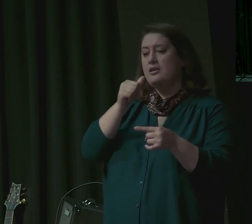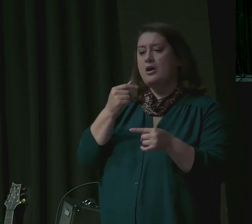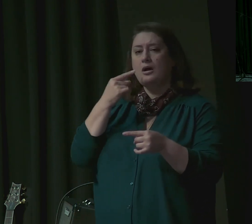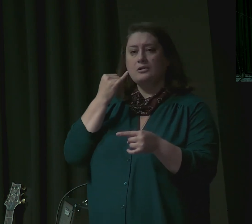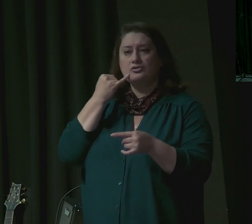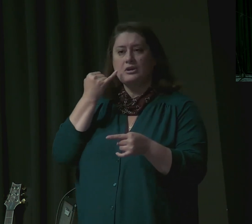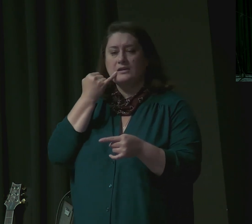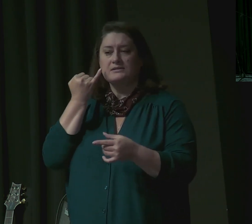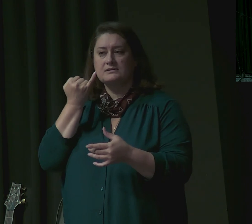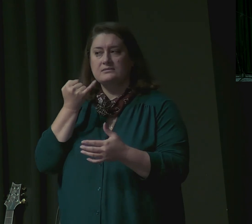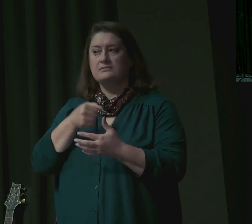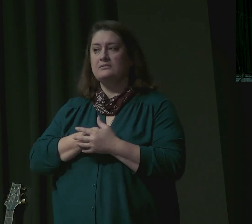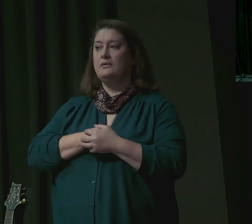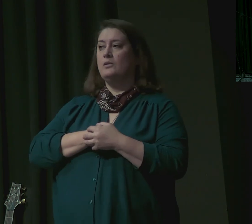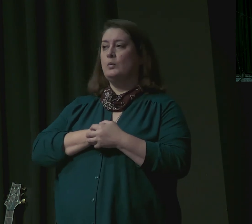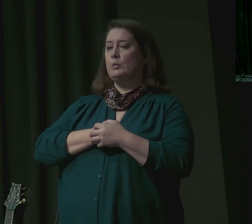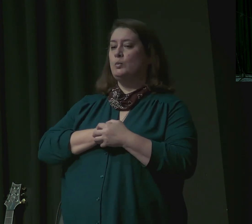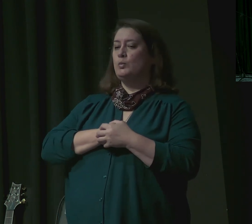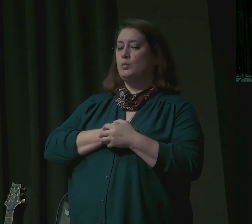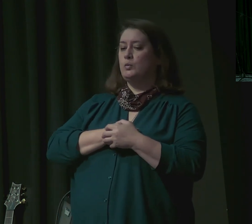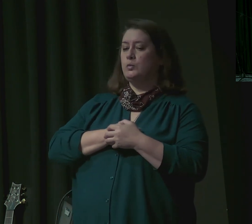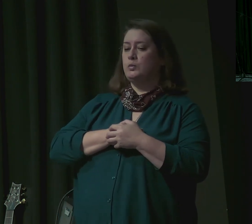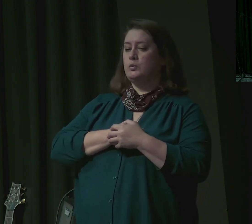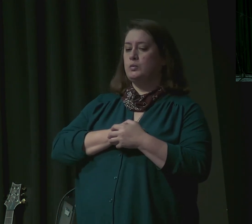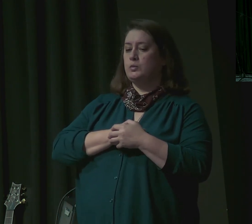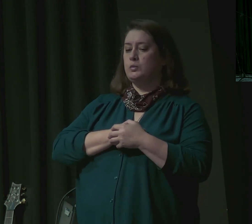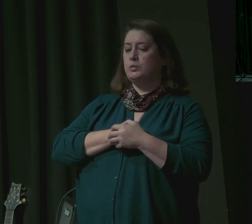ouch now you're meddling